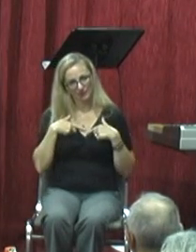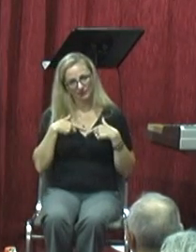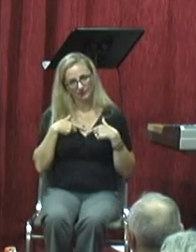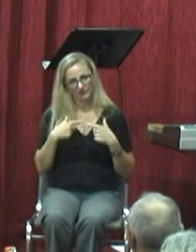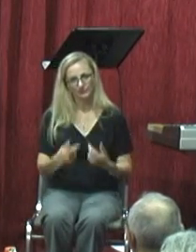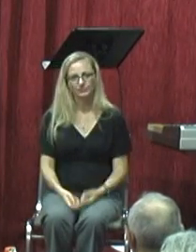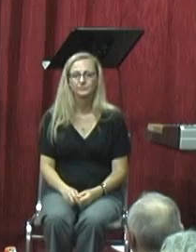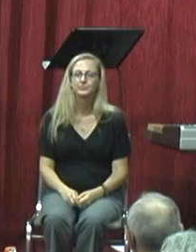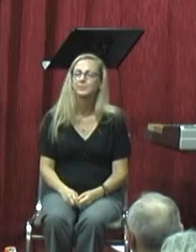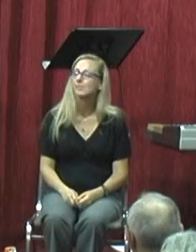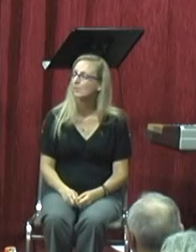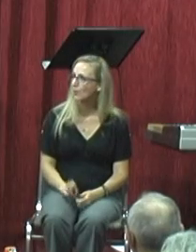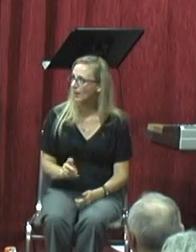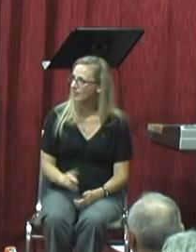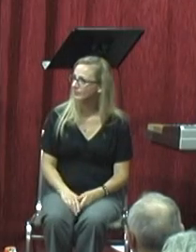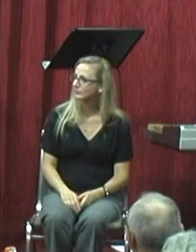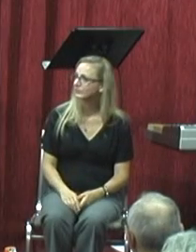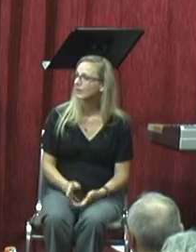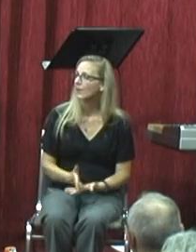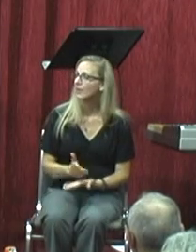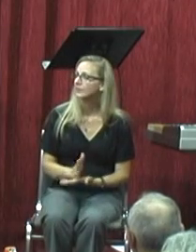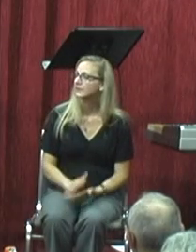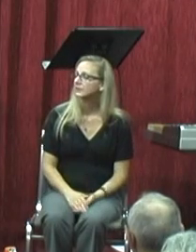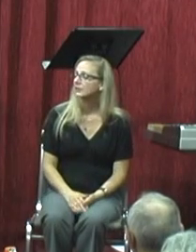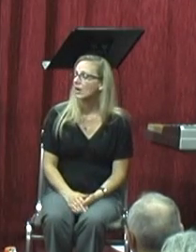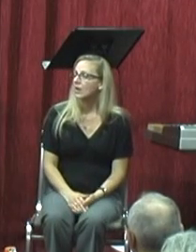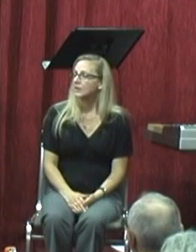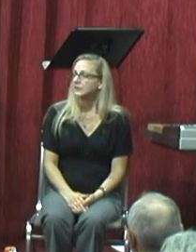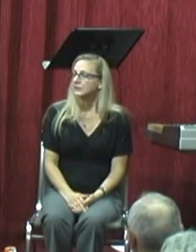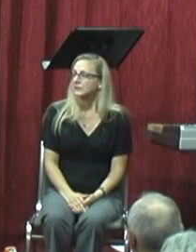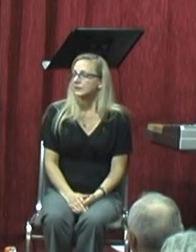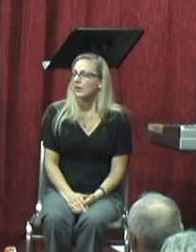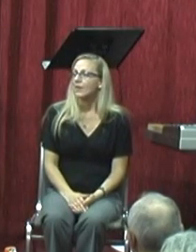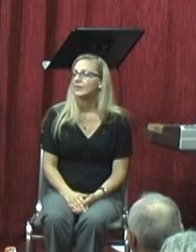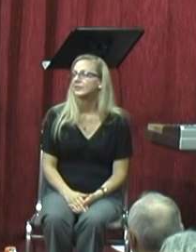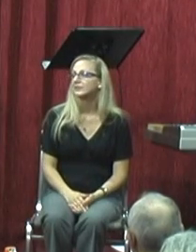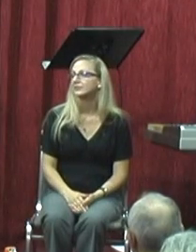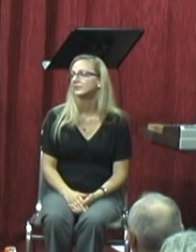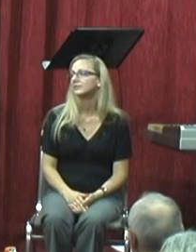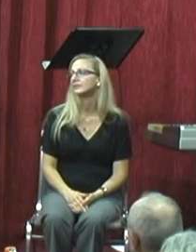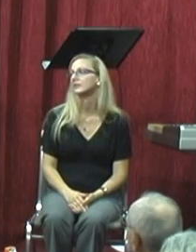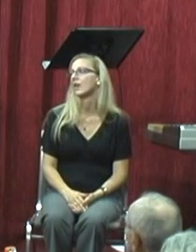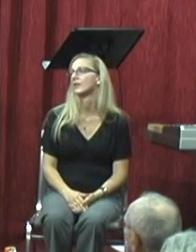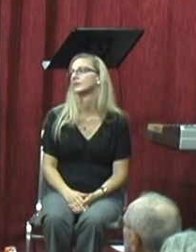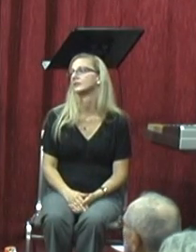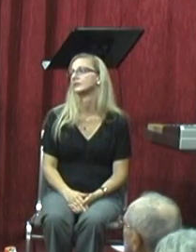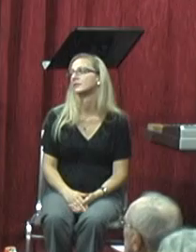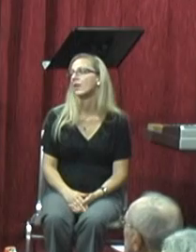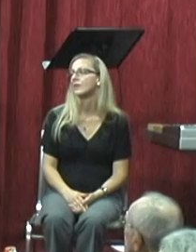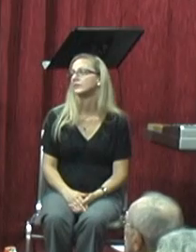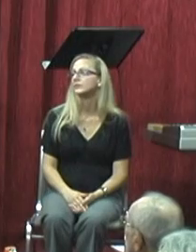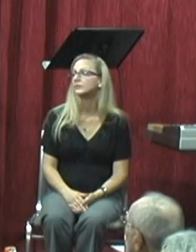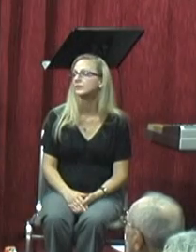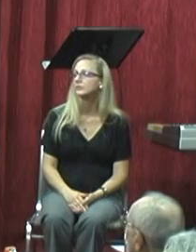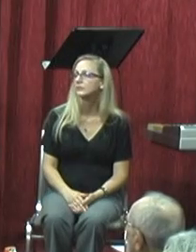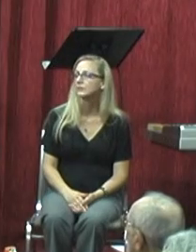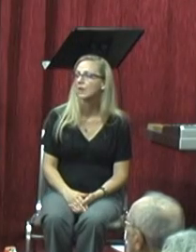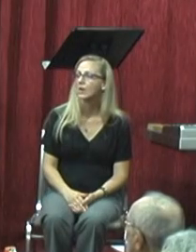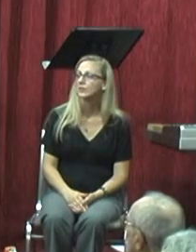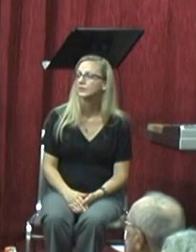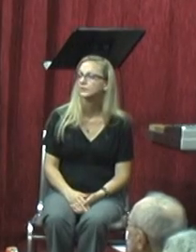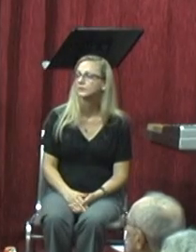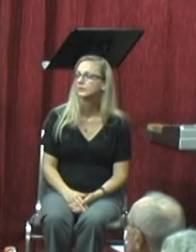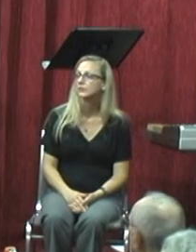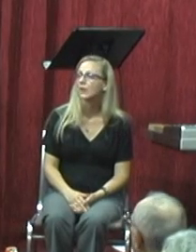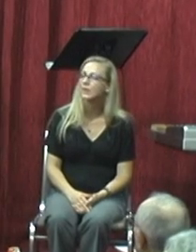Kohen. Okay. All right. So we're going to come to the Lord's table. Okay. And